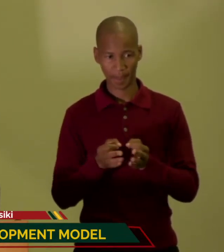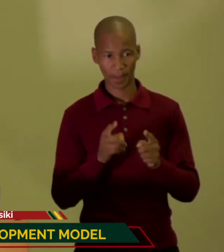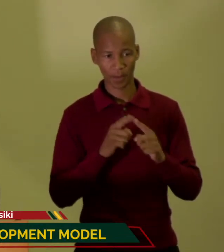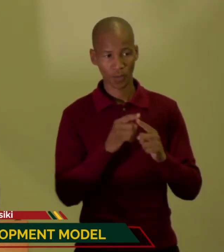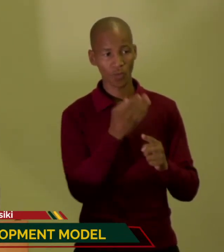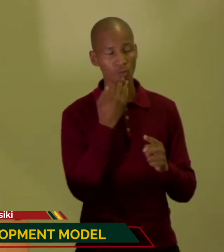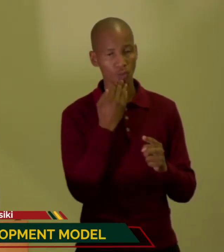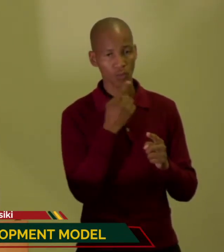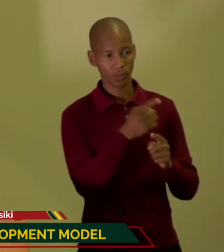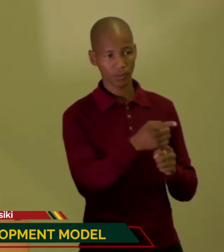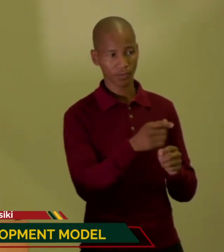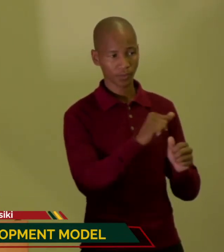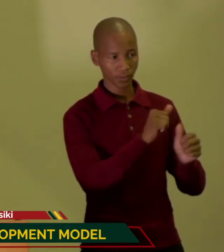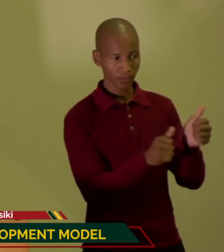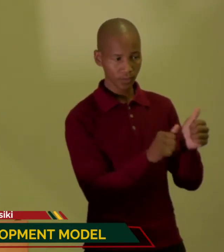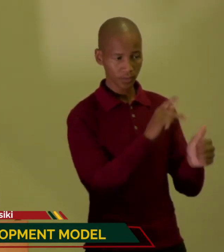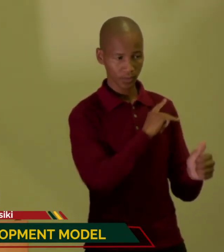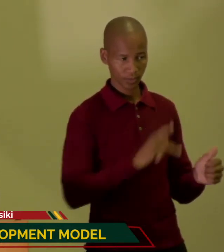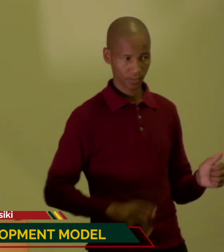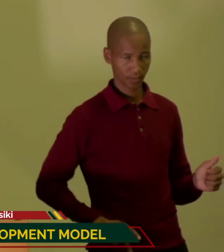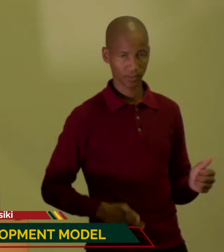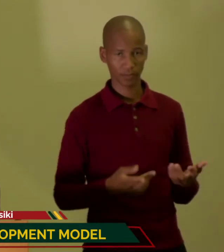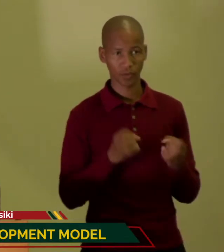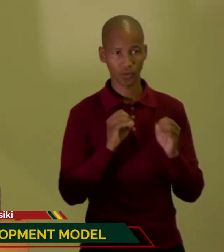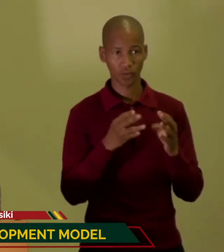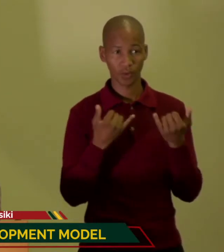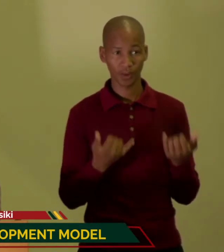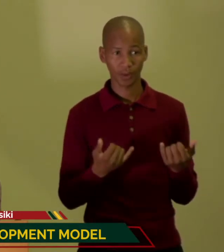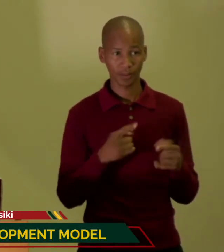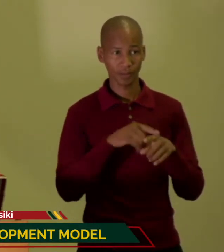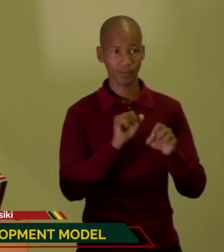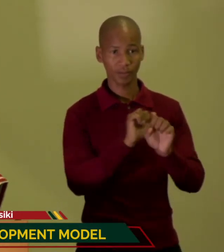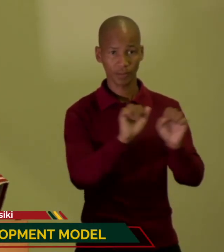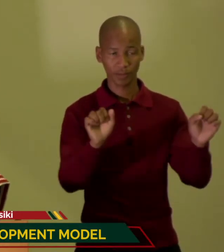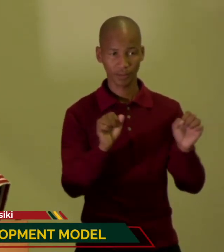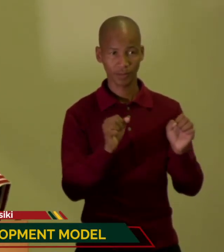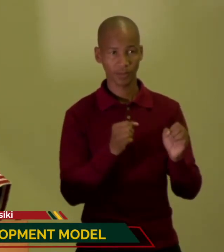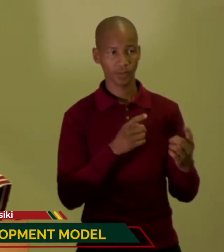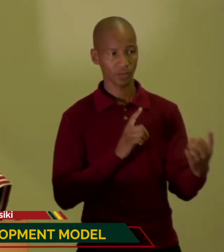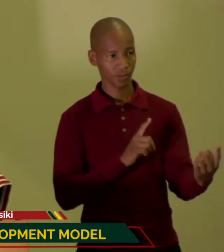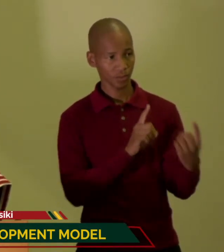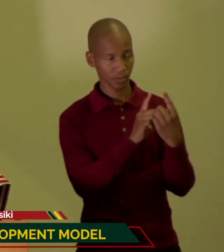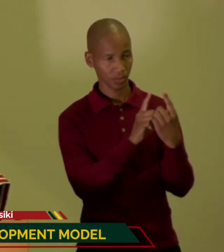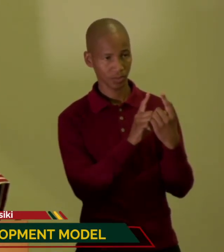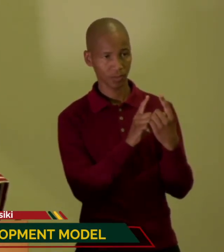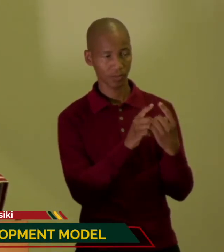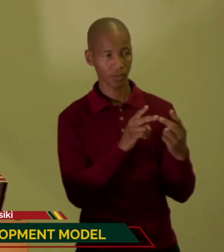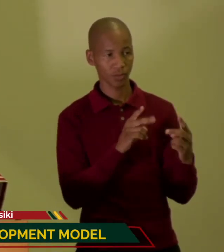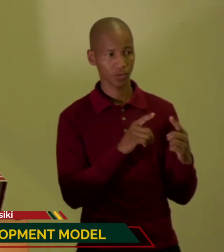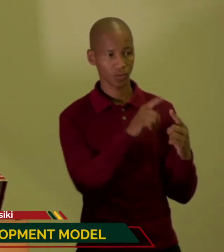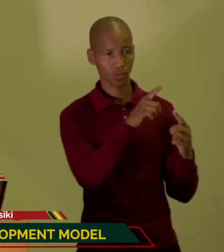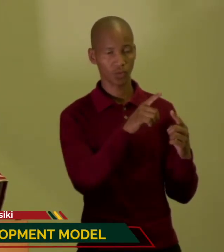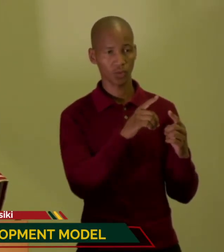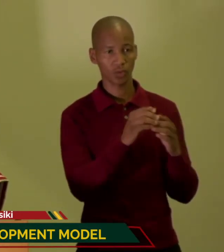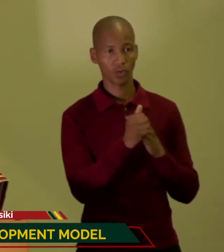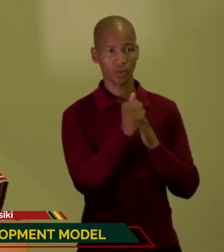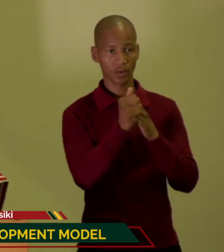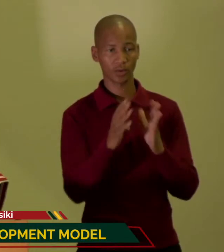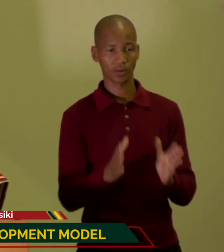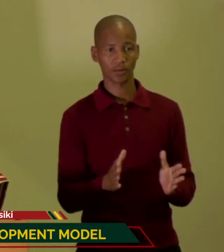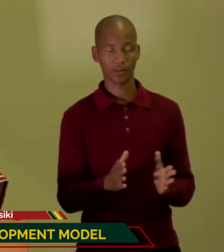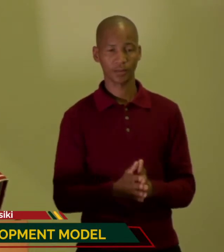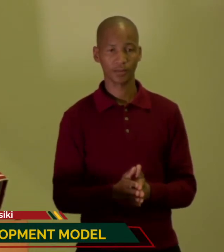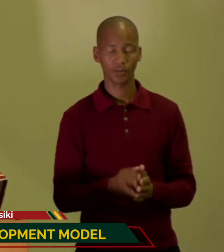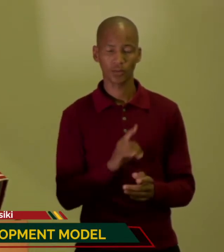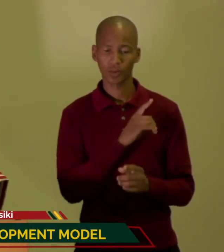president. Today is your chance to speak to your leadership. Something that never happened in